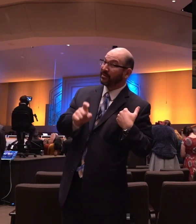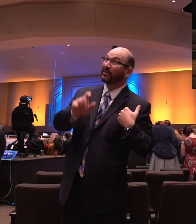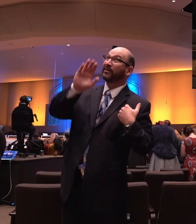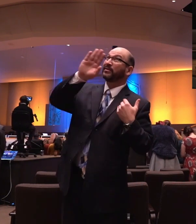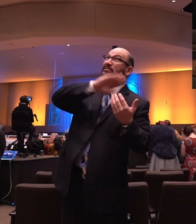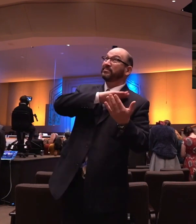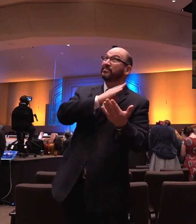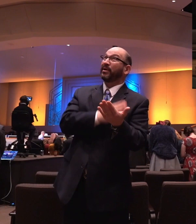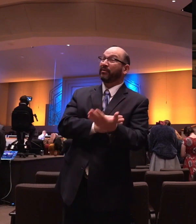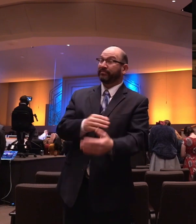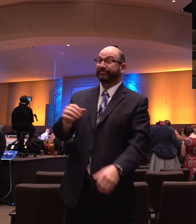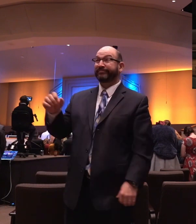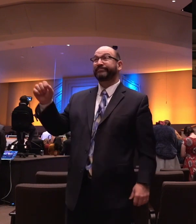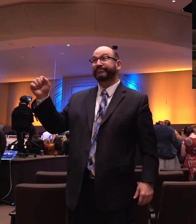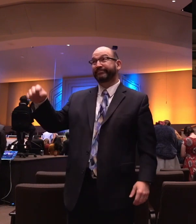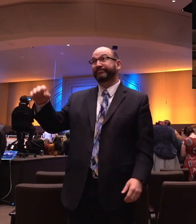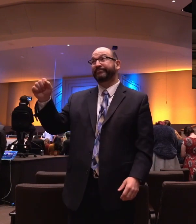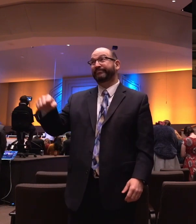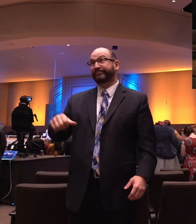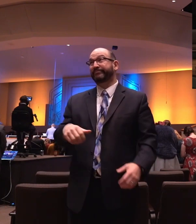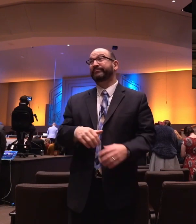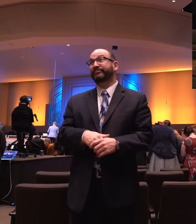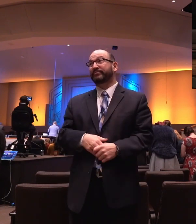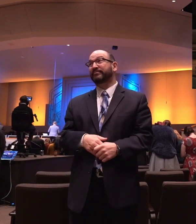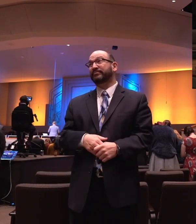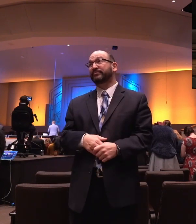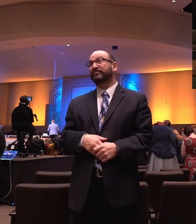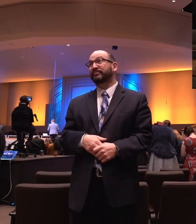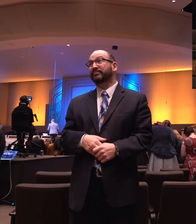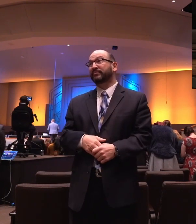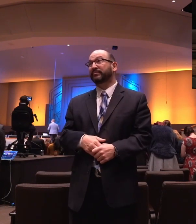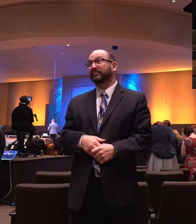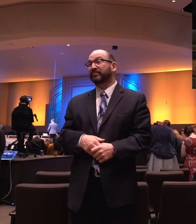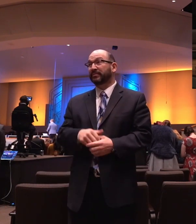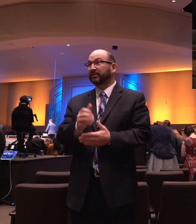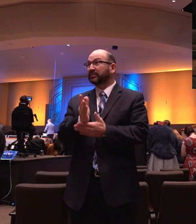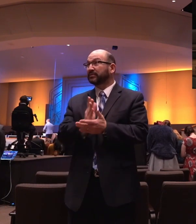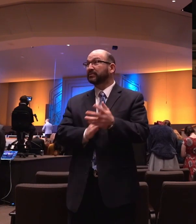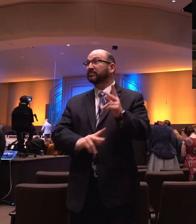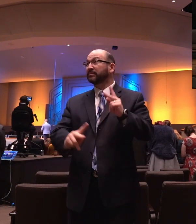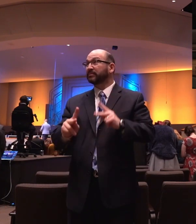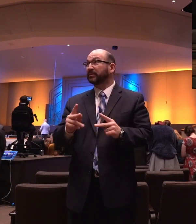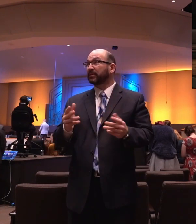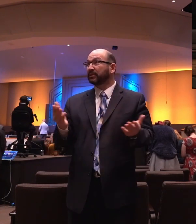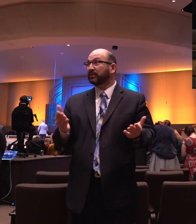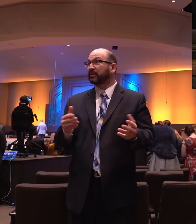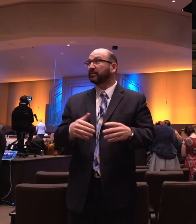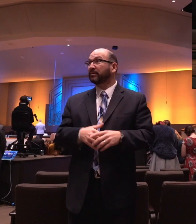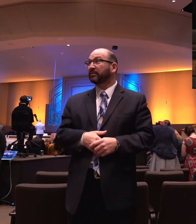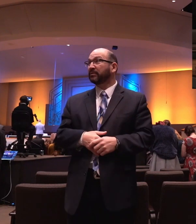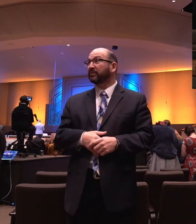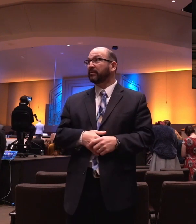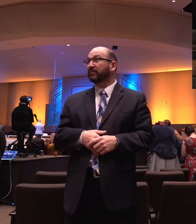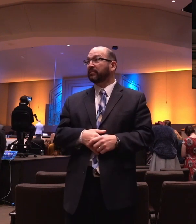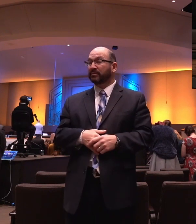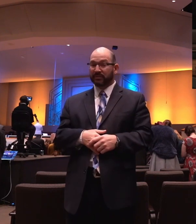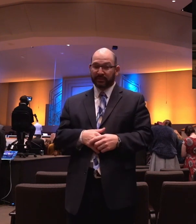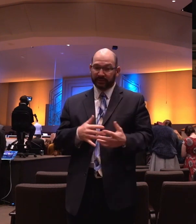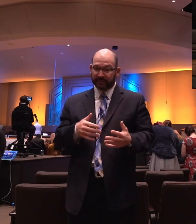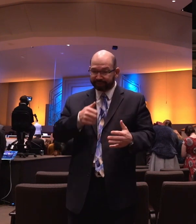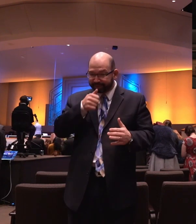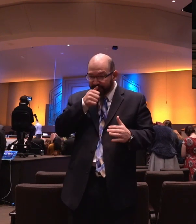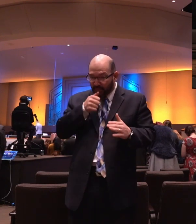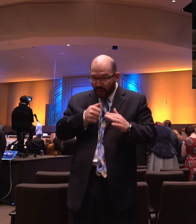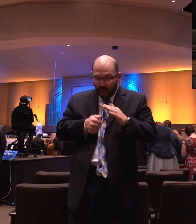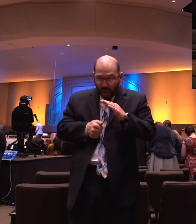God to show himself strong. There are those who have prayer requests that are so personal you don't